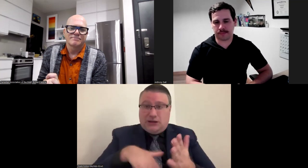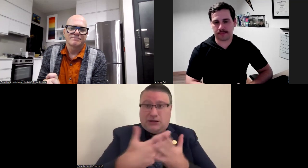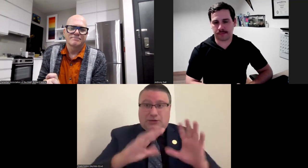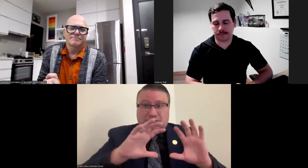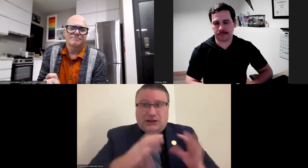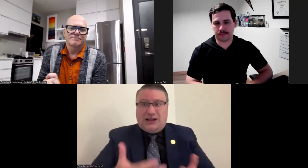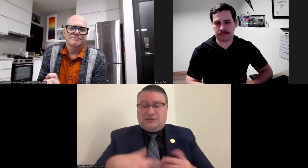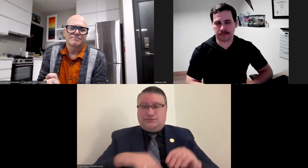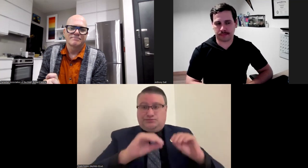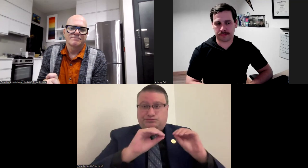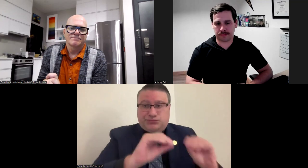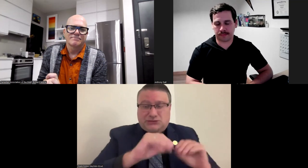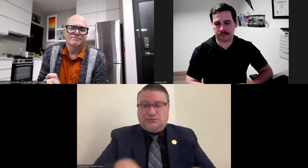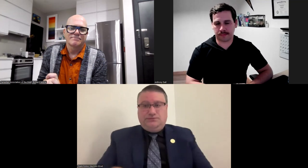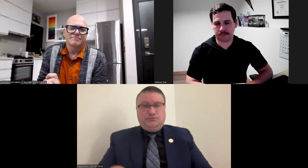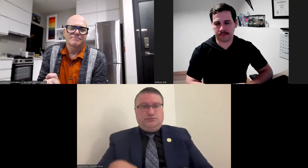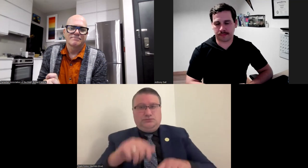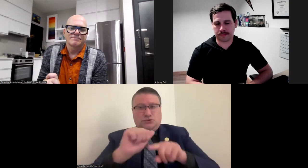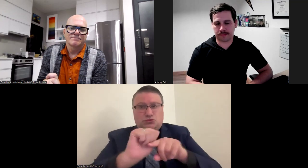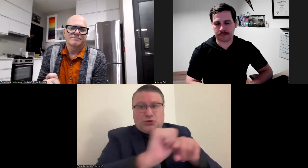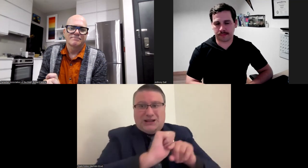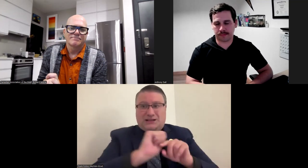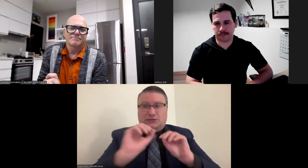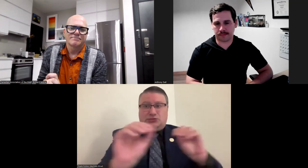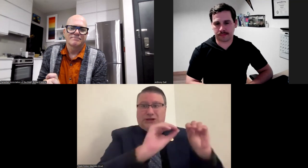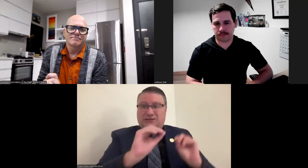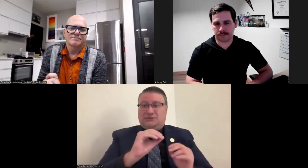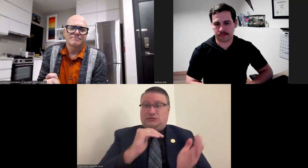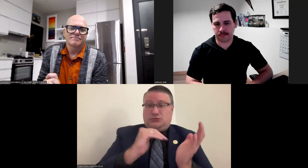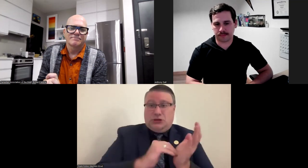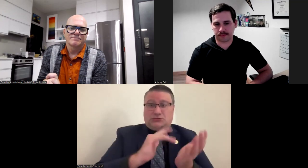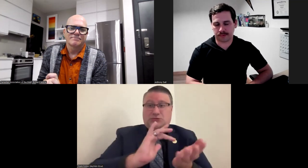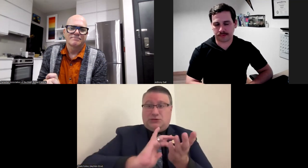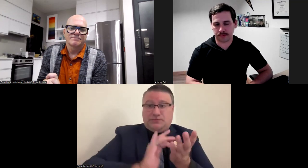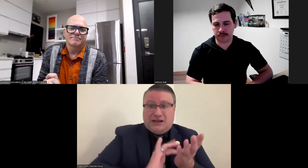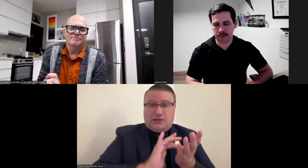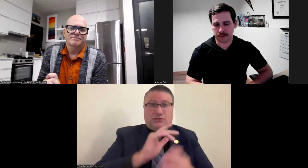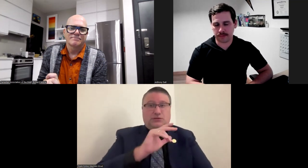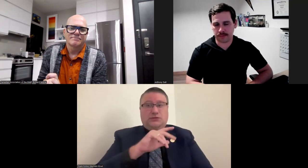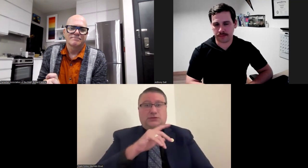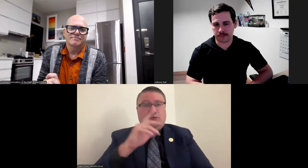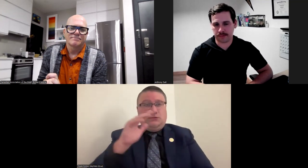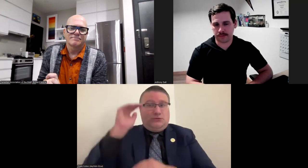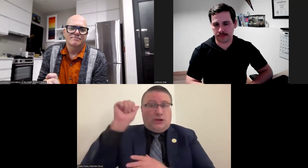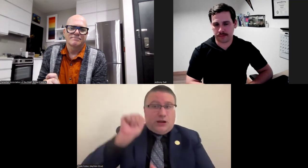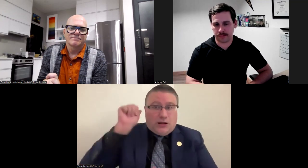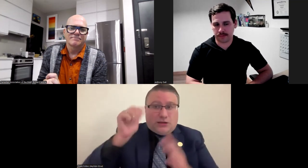deaf children, to teach sign language classes, to train, to do training